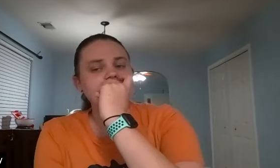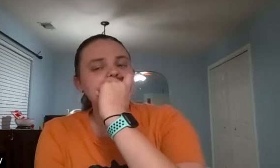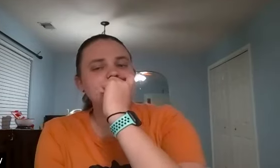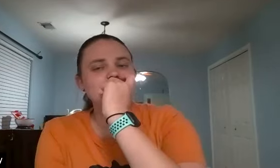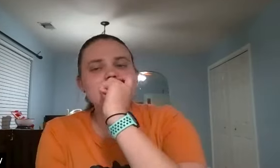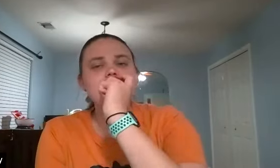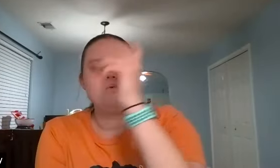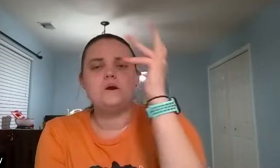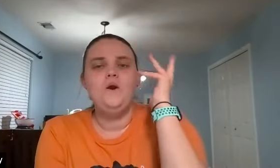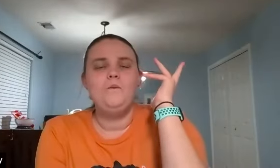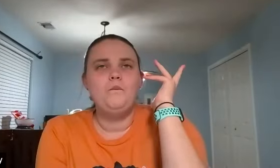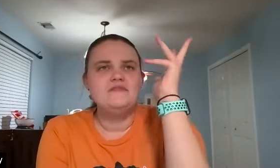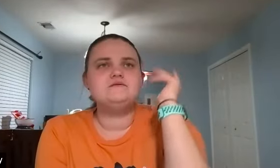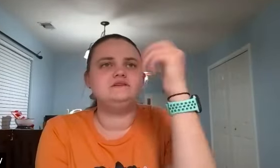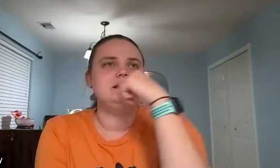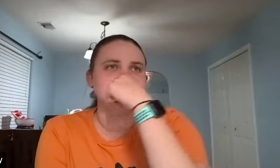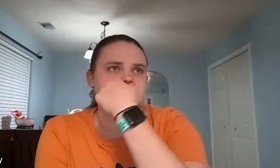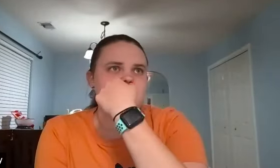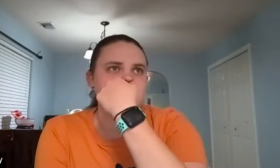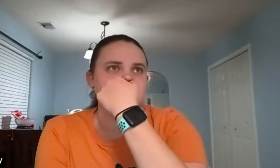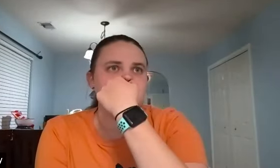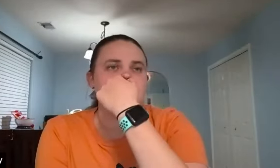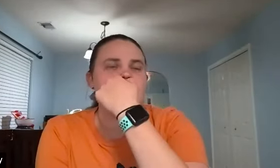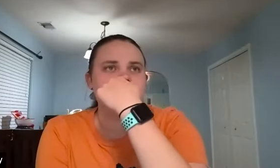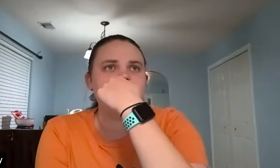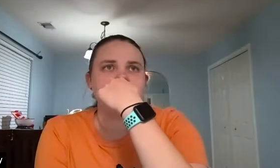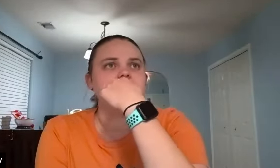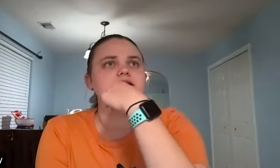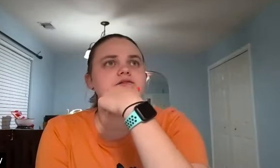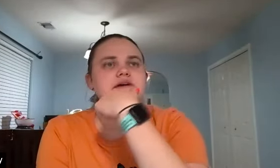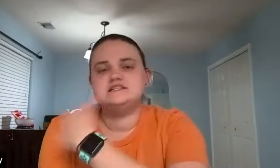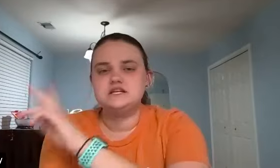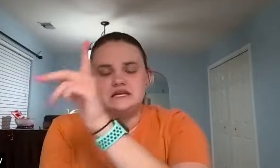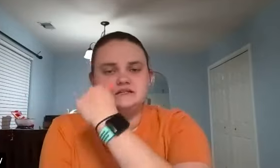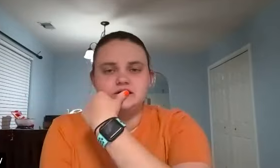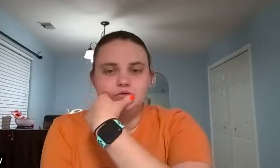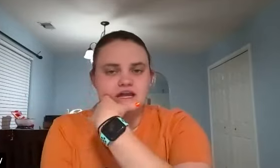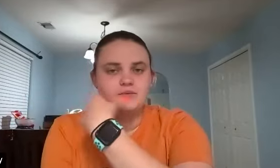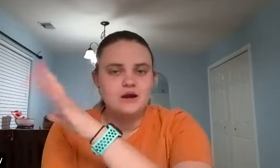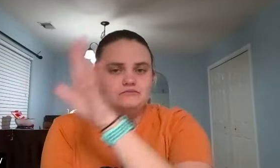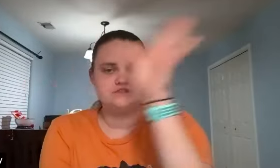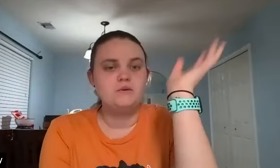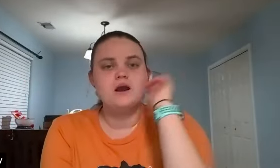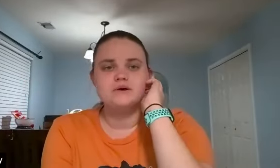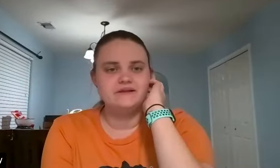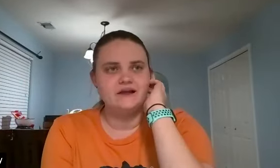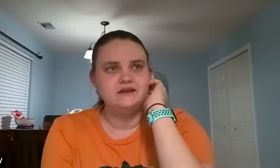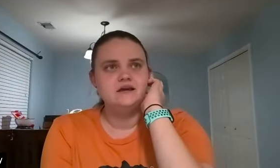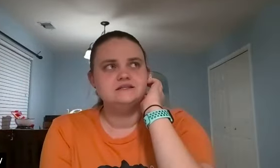like there's one more weather-related sign that I'm not thinking of, and it's gonna get to me one day. Tomorrow I'm gonna be like sitting